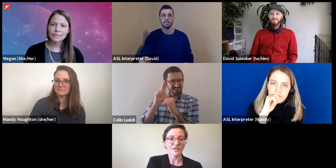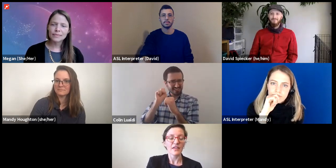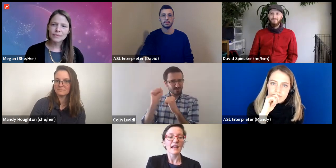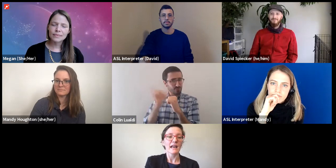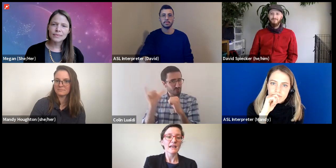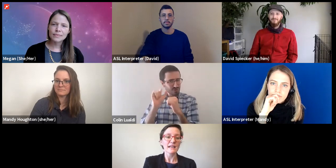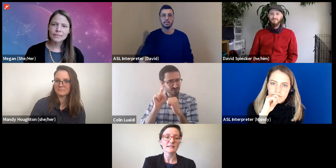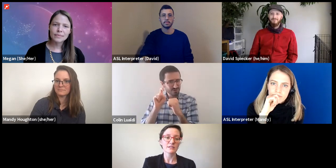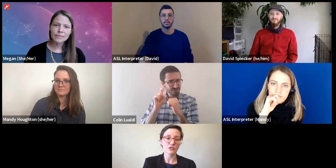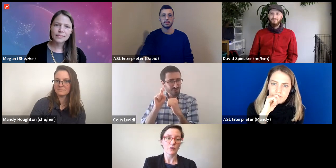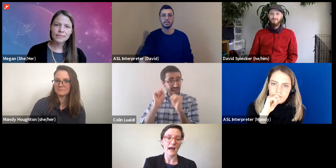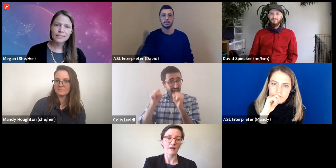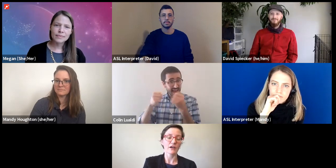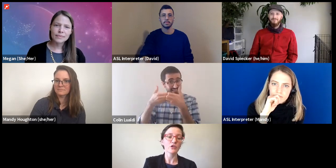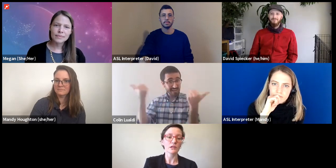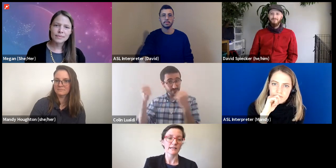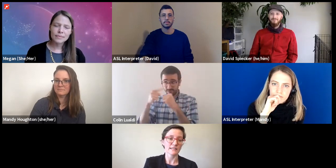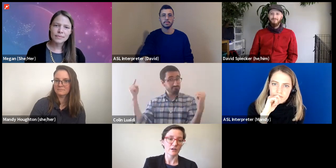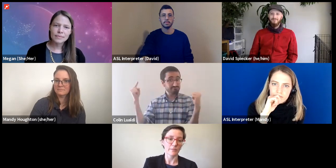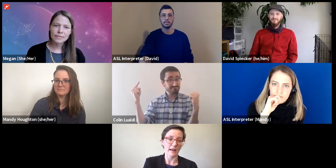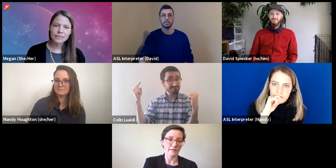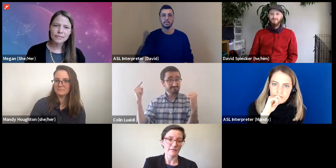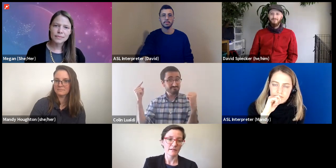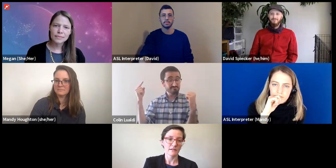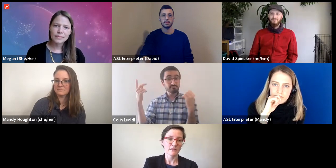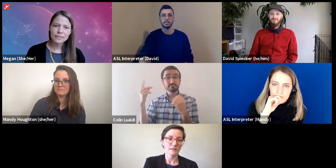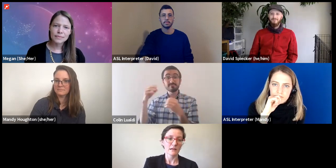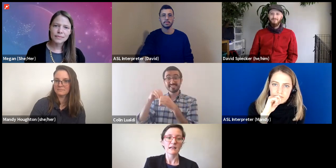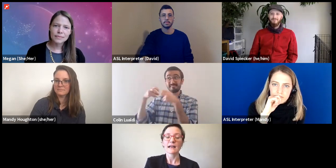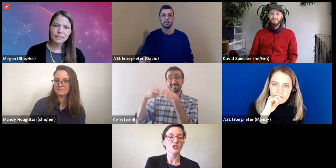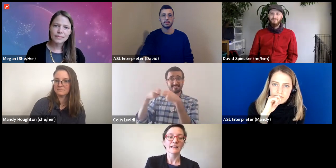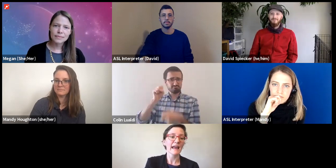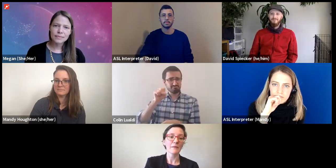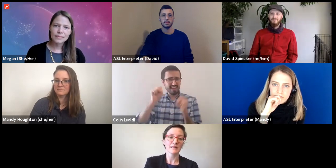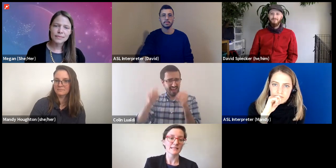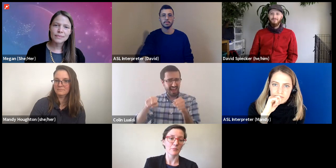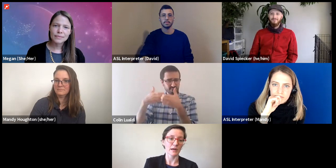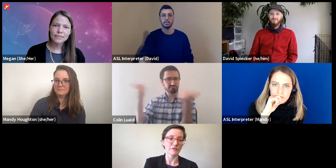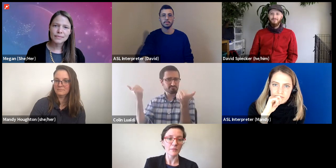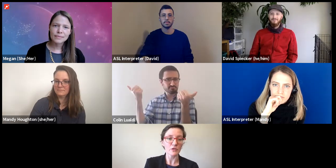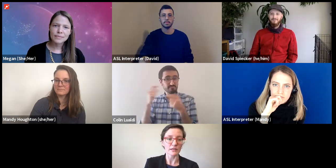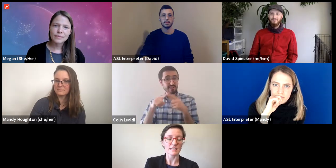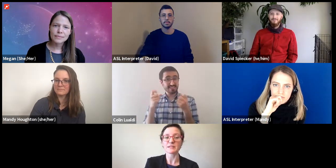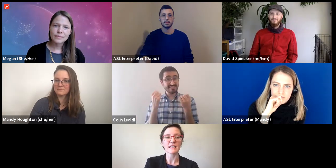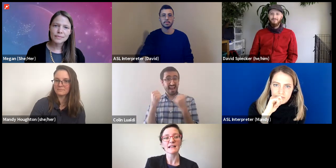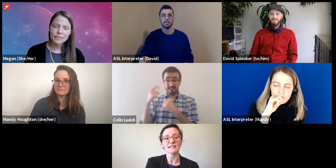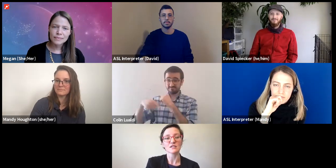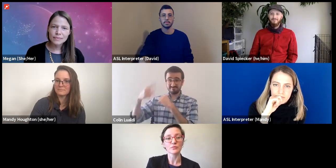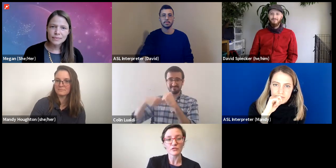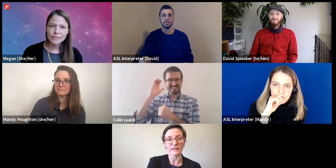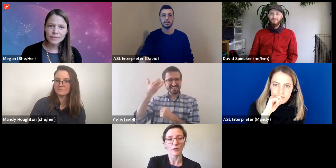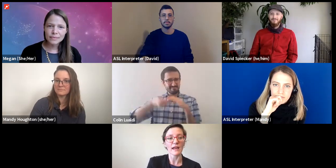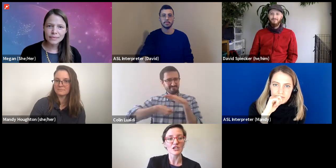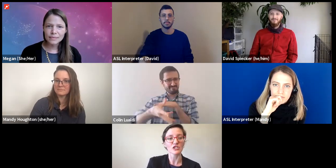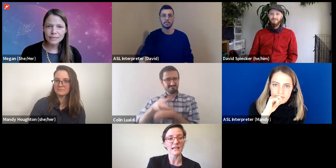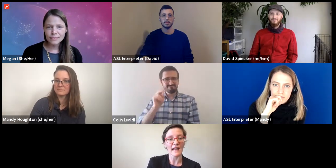something that needs to have a nucleus nearby it. An electron can't be separated from a nucleus, but science has